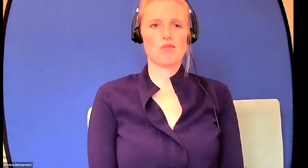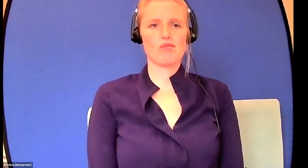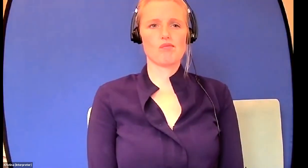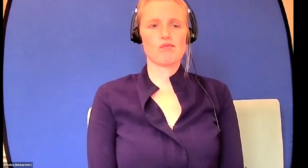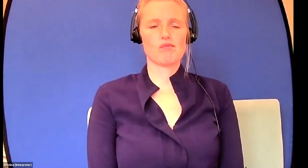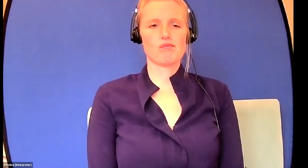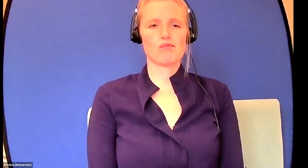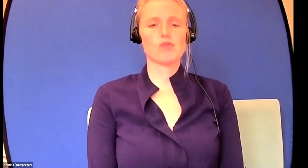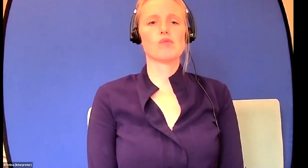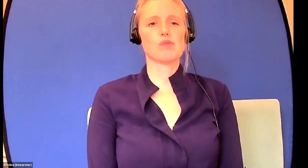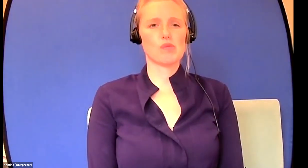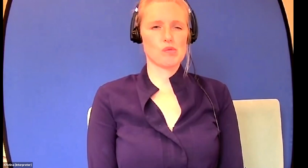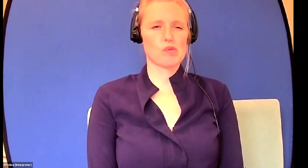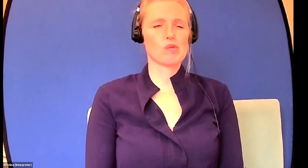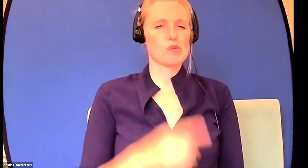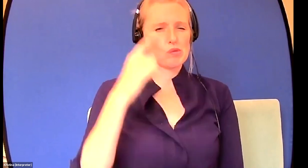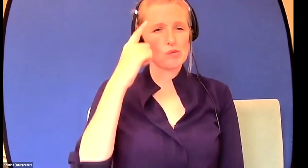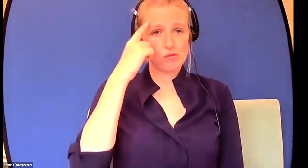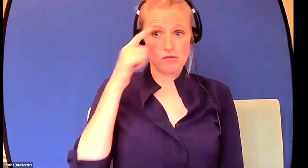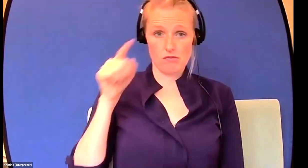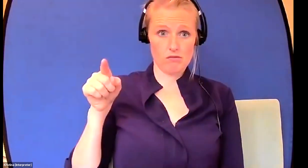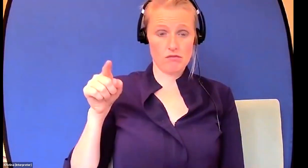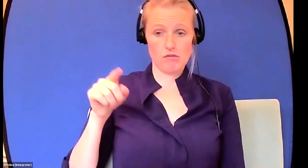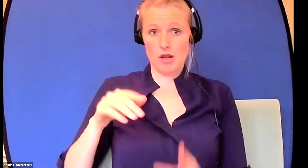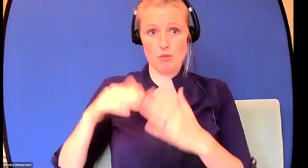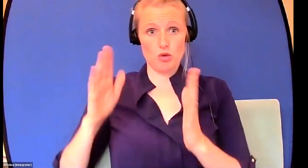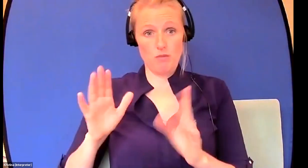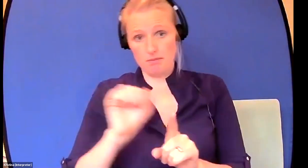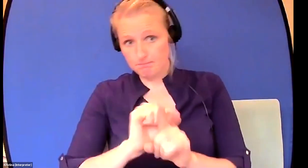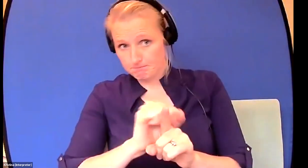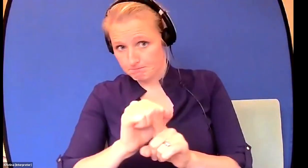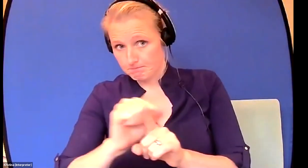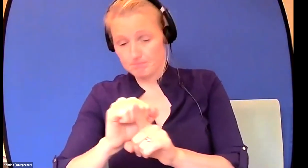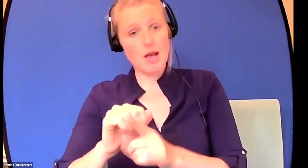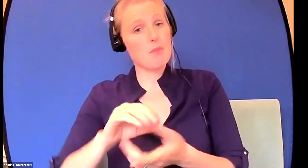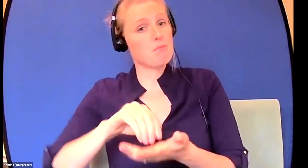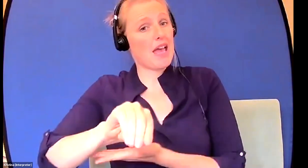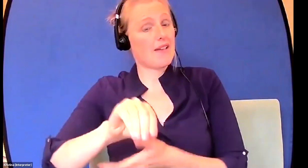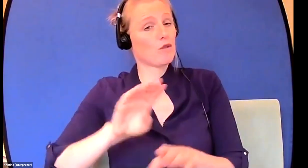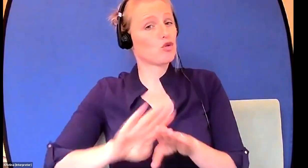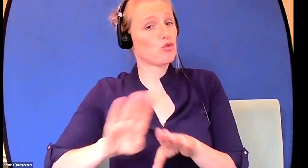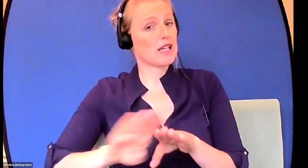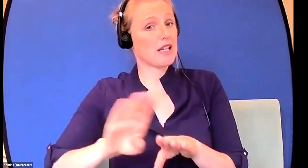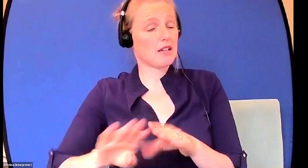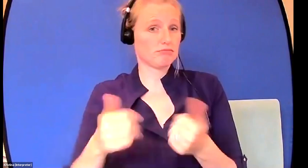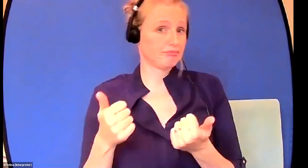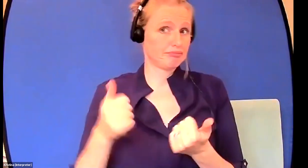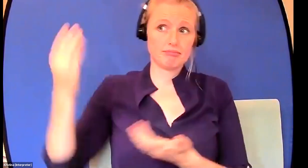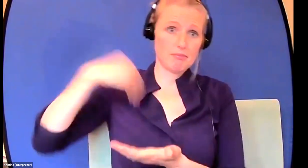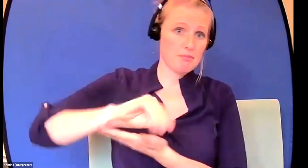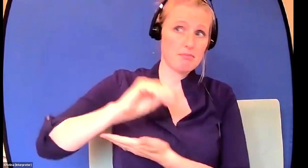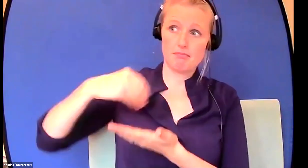I think the fact that they are upskilling their employees, and I don't know if they're paying for it, I assume that they're paying for this on their